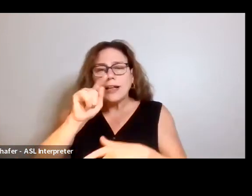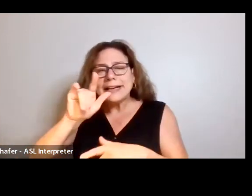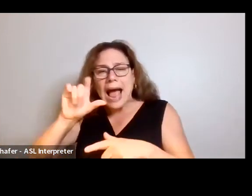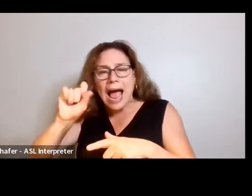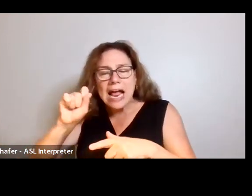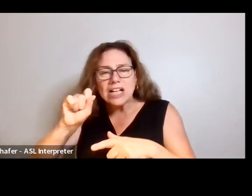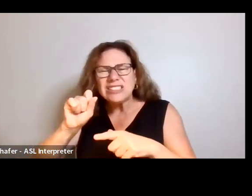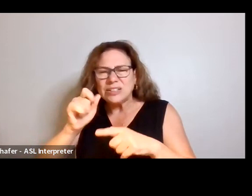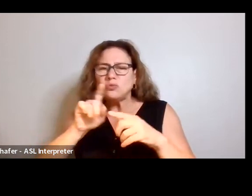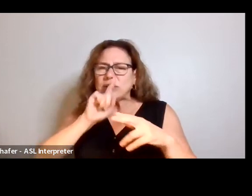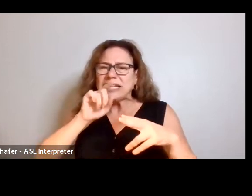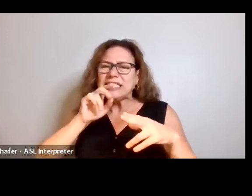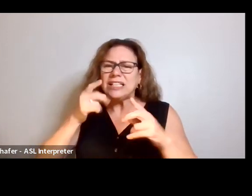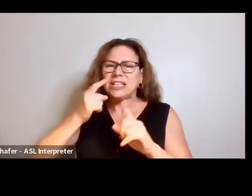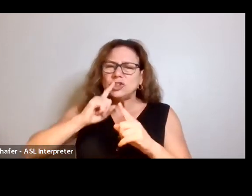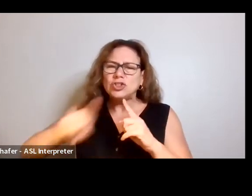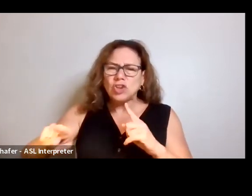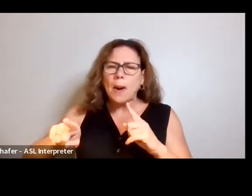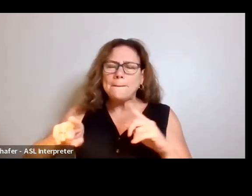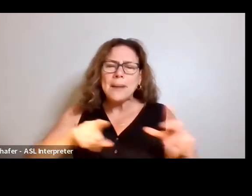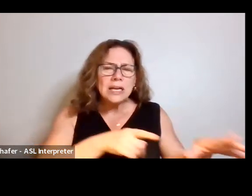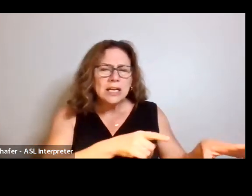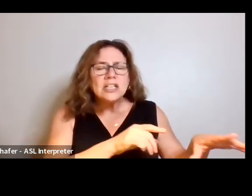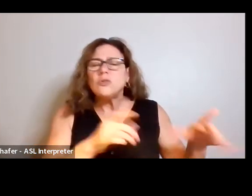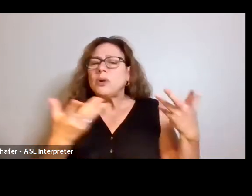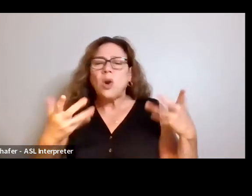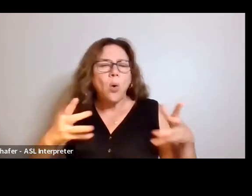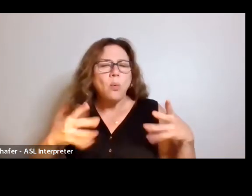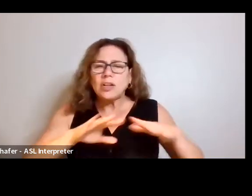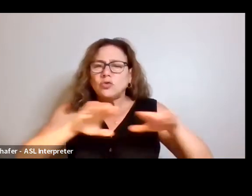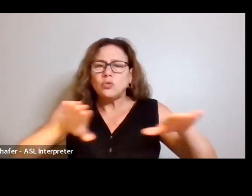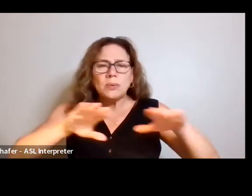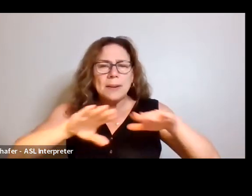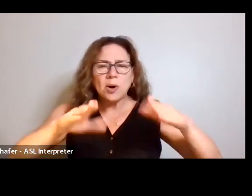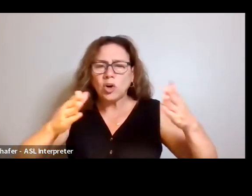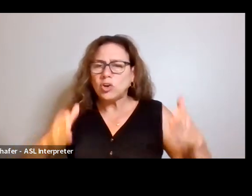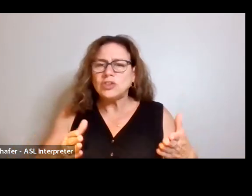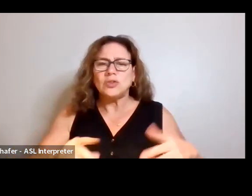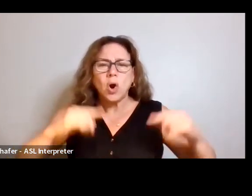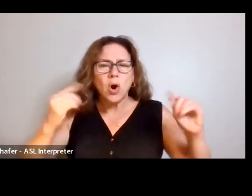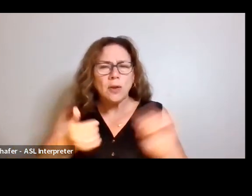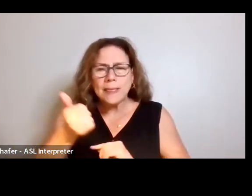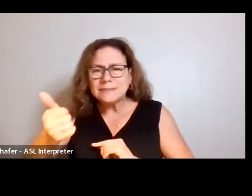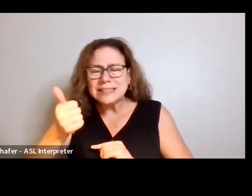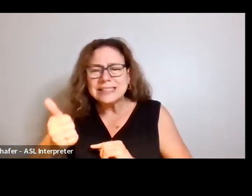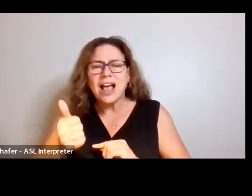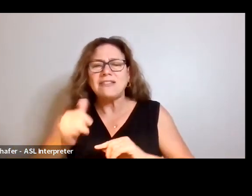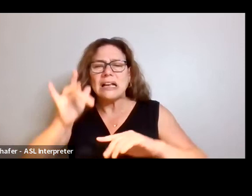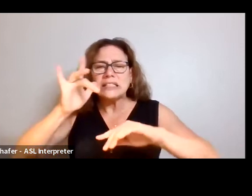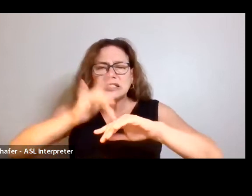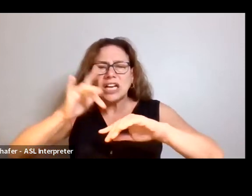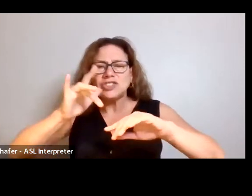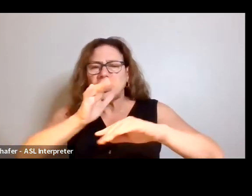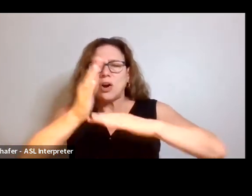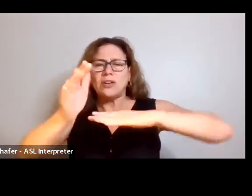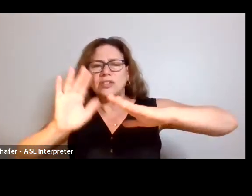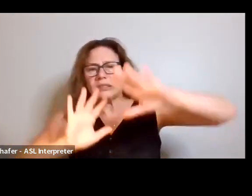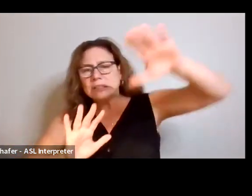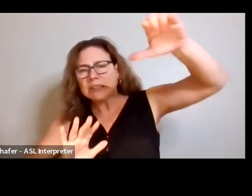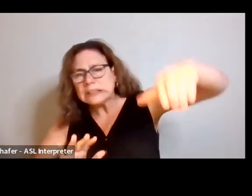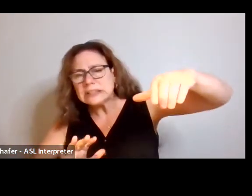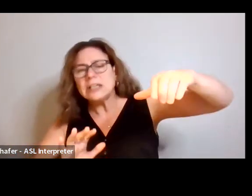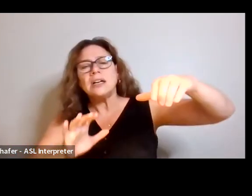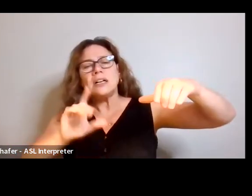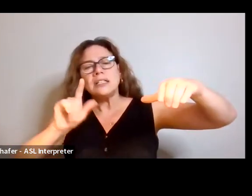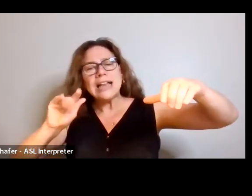want anybody, especially our scared swimmers, to get hurt. And I don't know if there's any other way to do quality assurance than to throw on your suit and just do